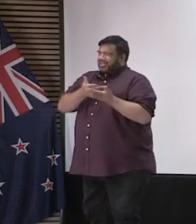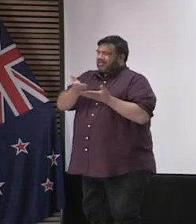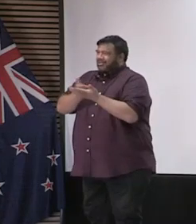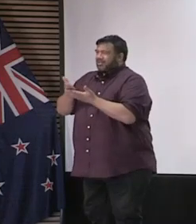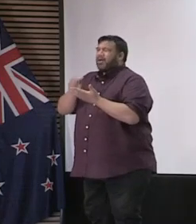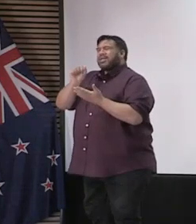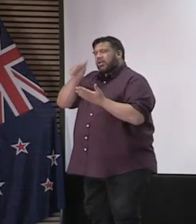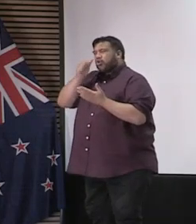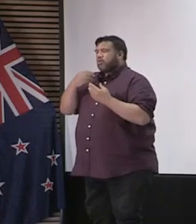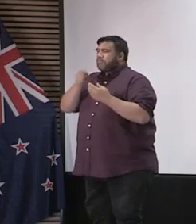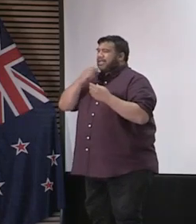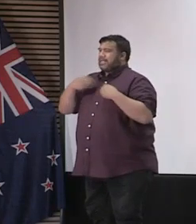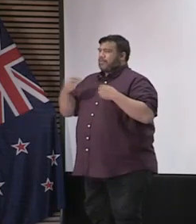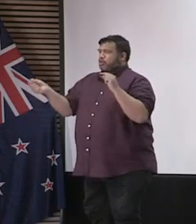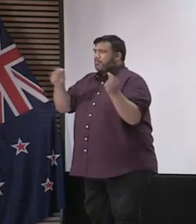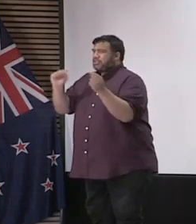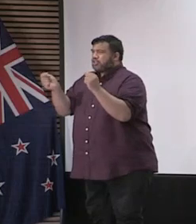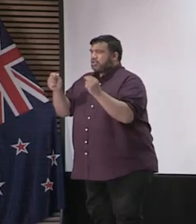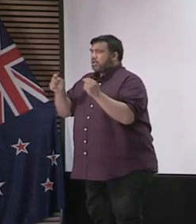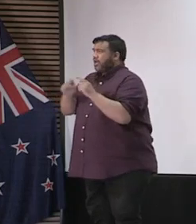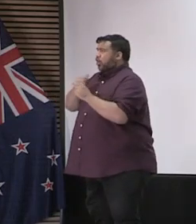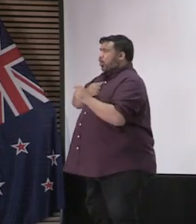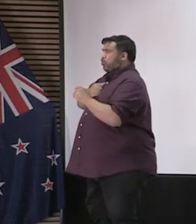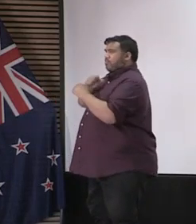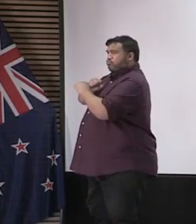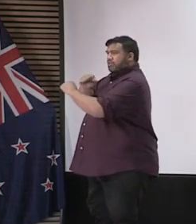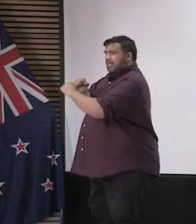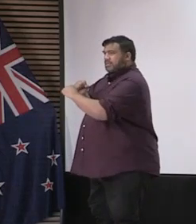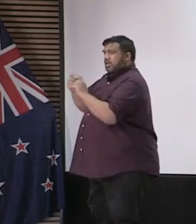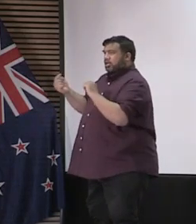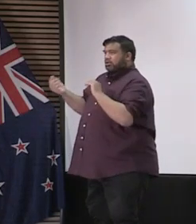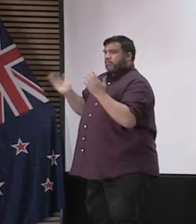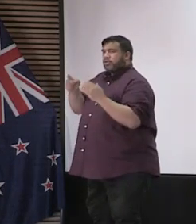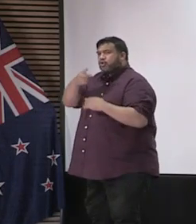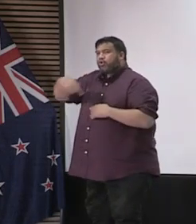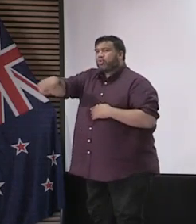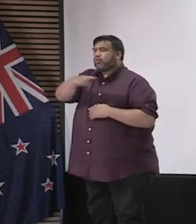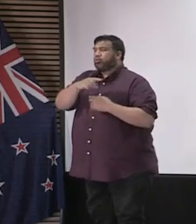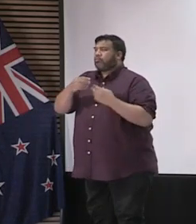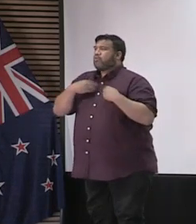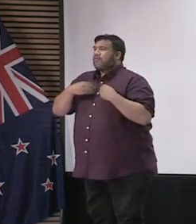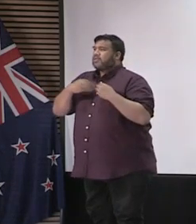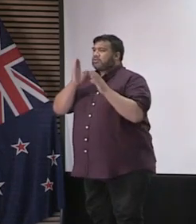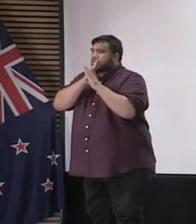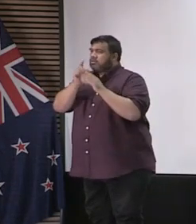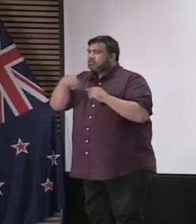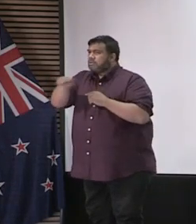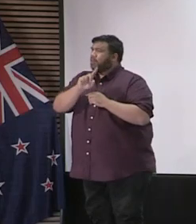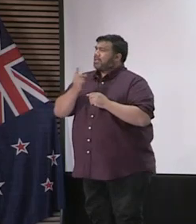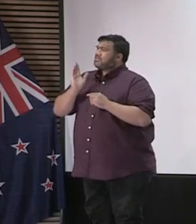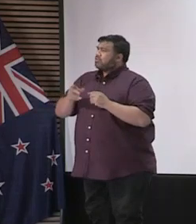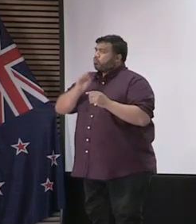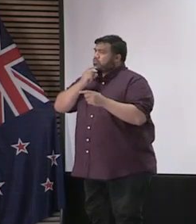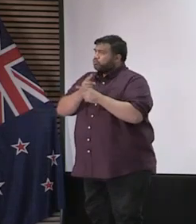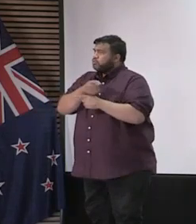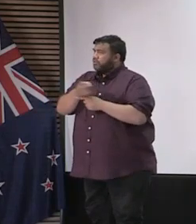competitive environment between our Minister for Broadcasting and those outlets. Prime Minister, the New Zealand Māori Council has urged